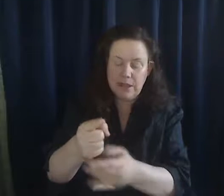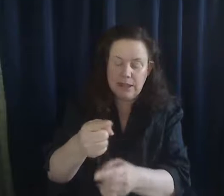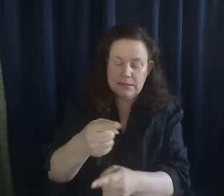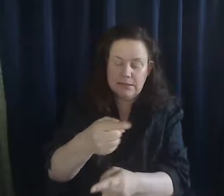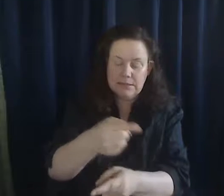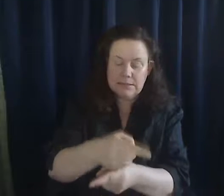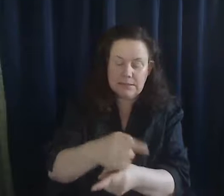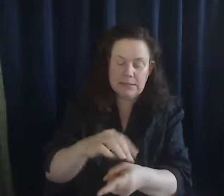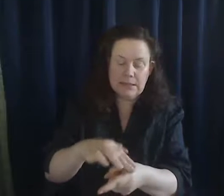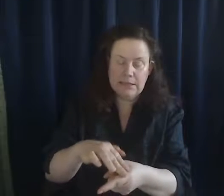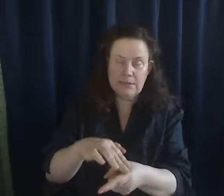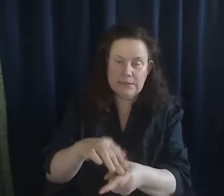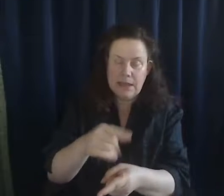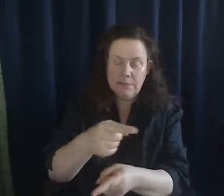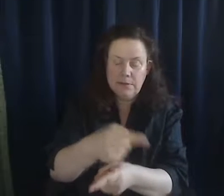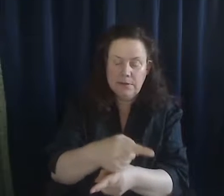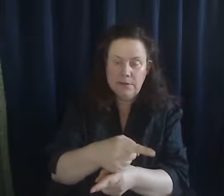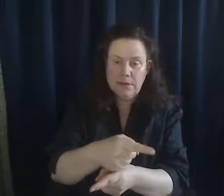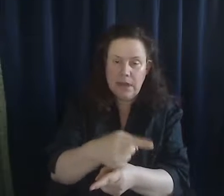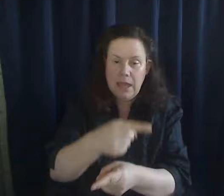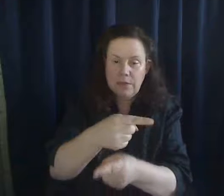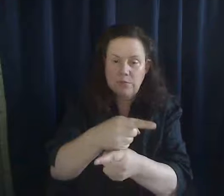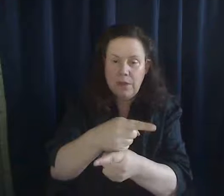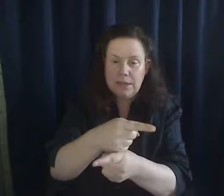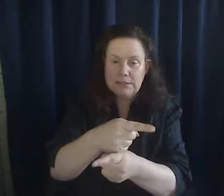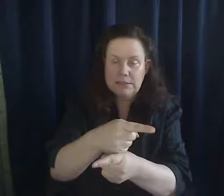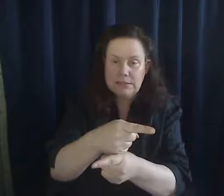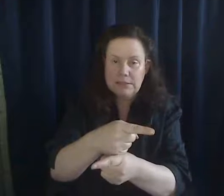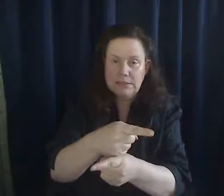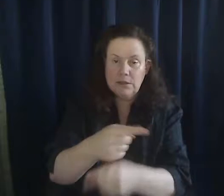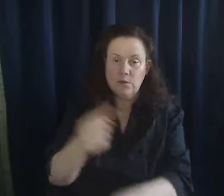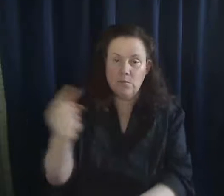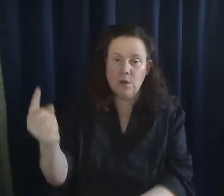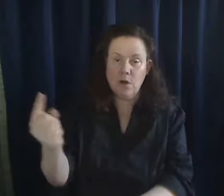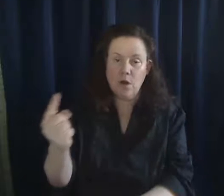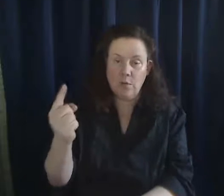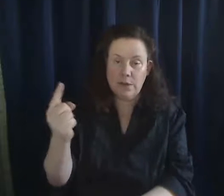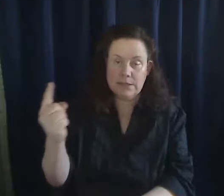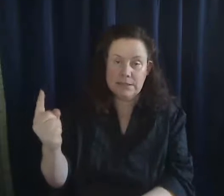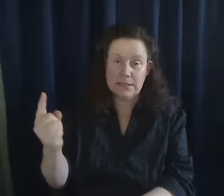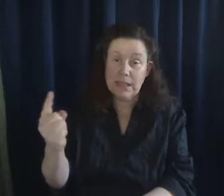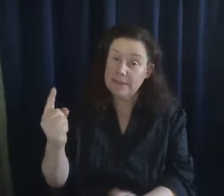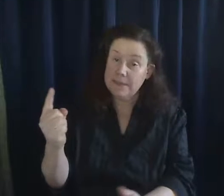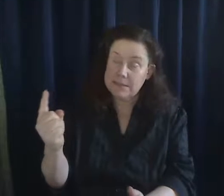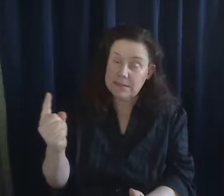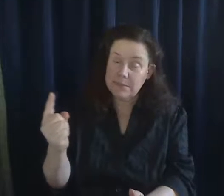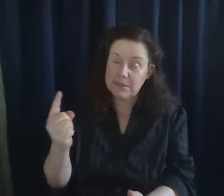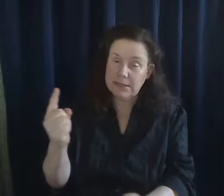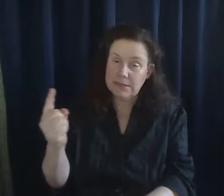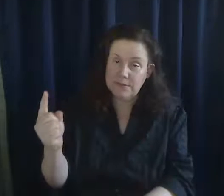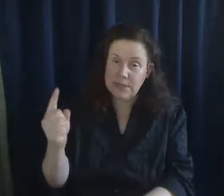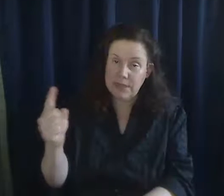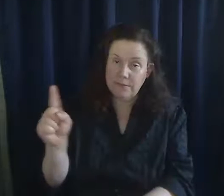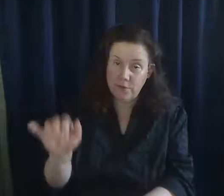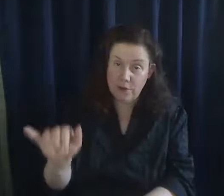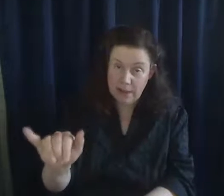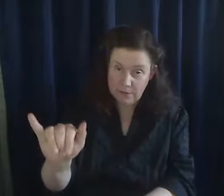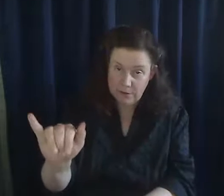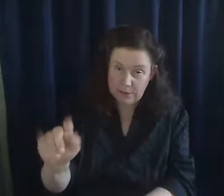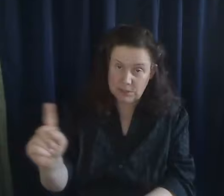hand is landing on the top. And right will always. And this is the beginning of the sign forever. It's just